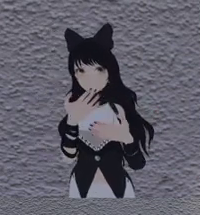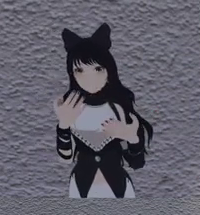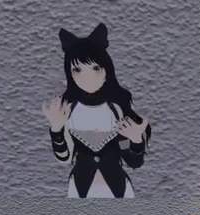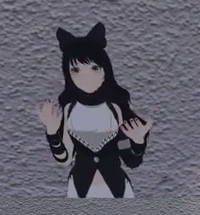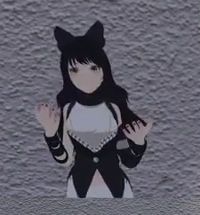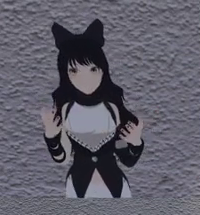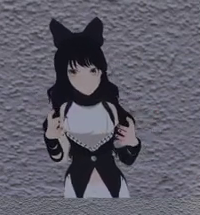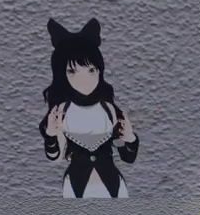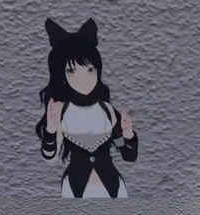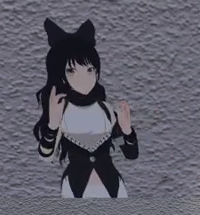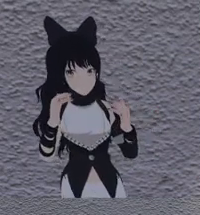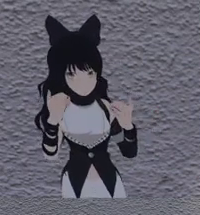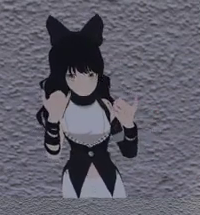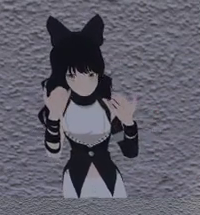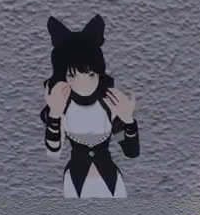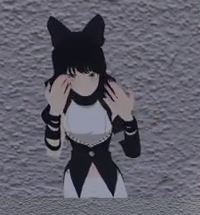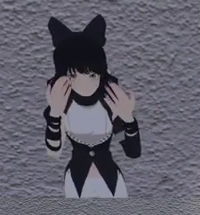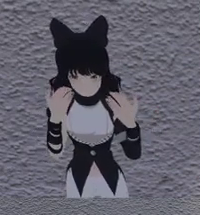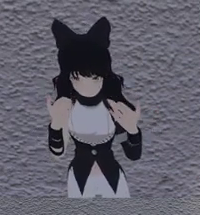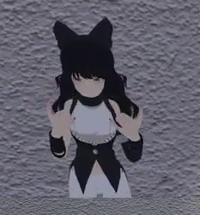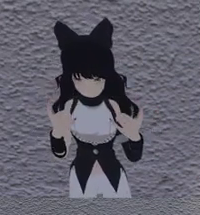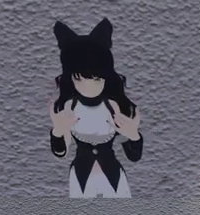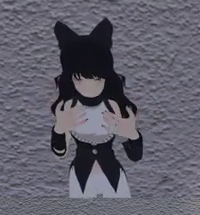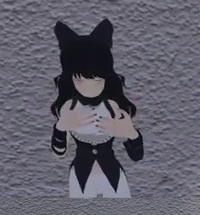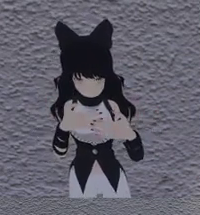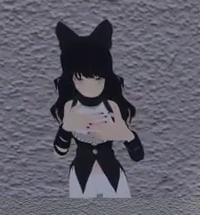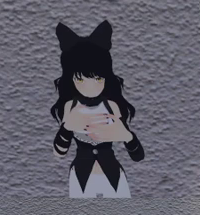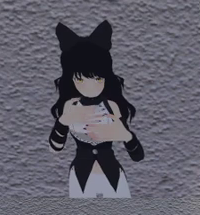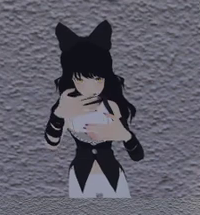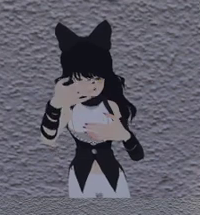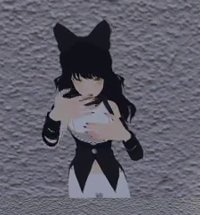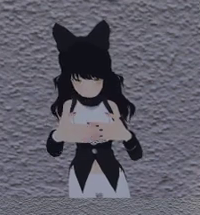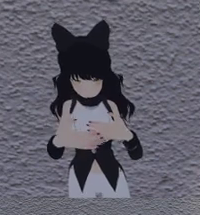Yeah. Maybe kind of feel scared or nervous.